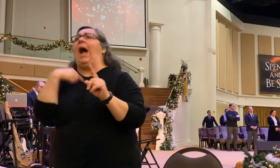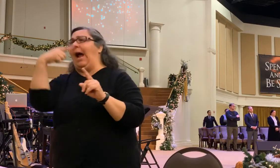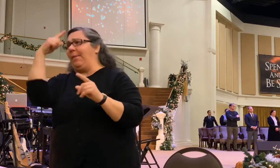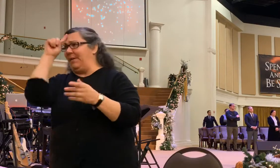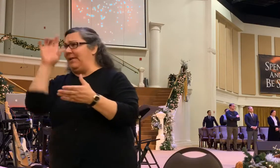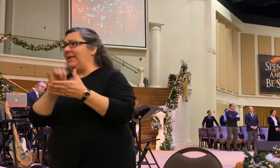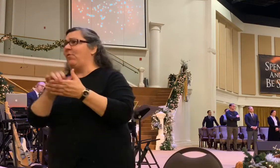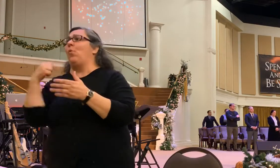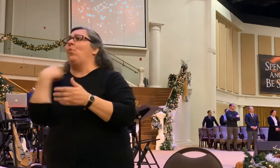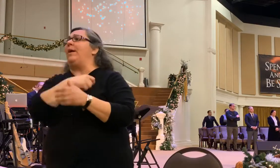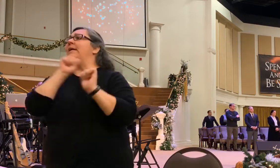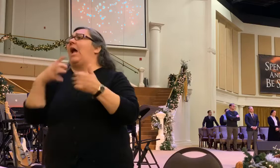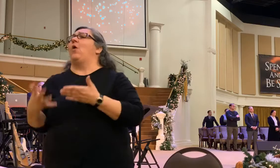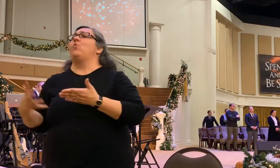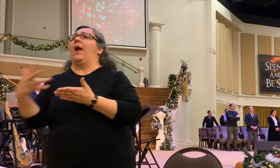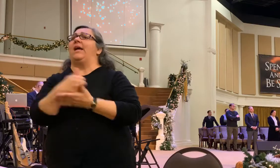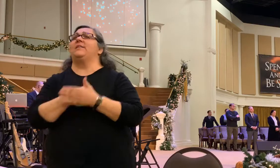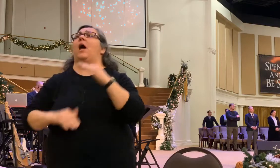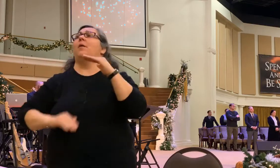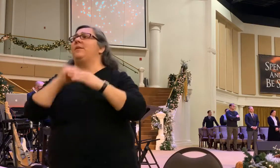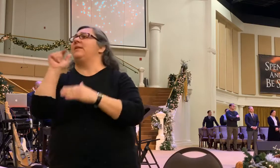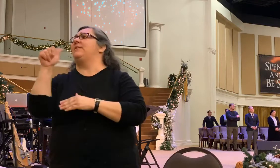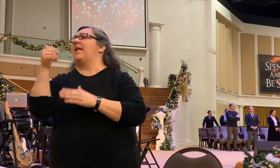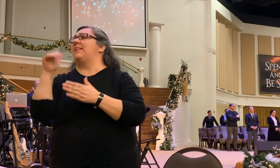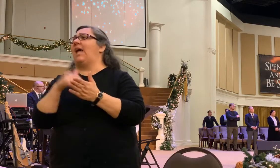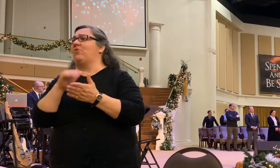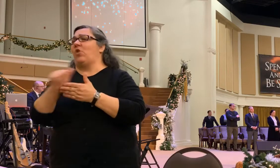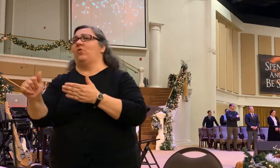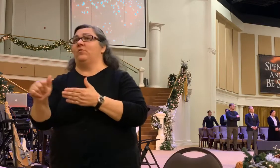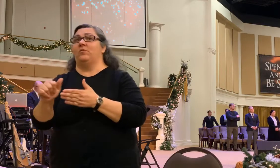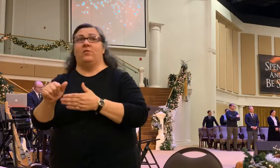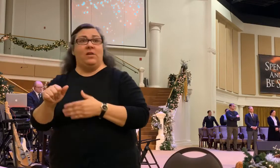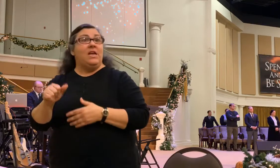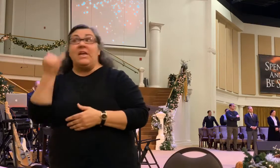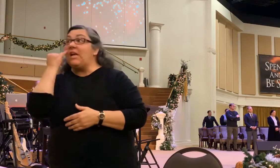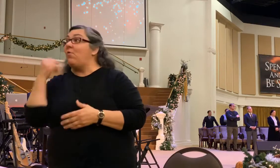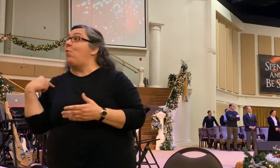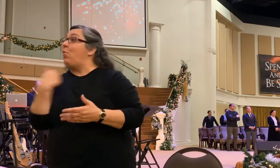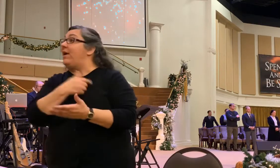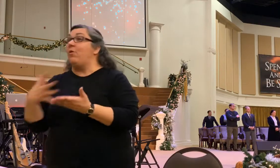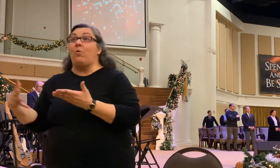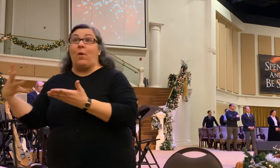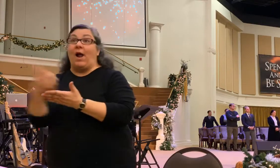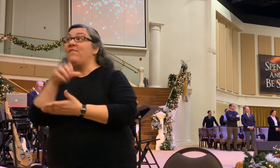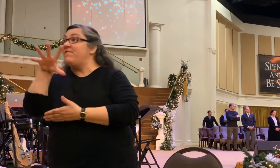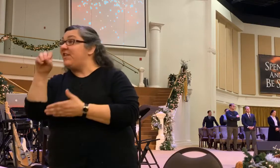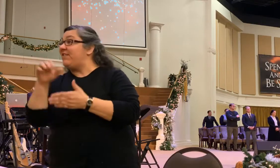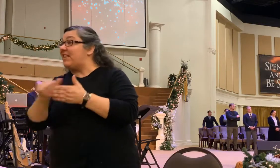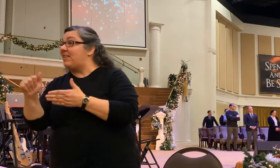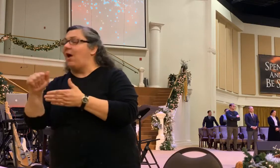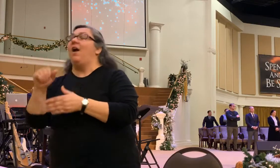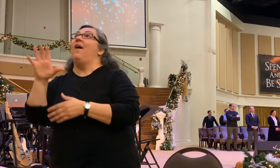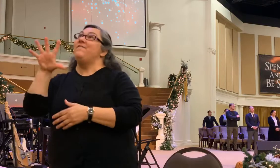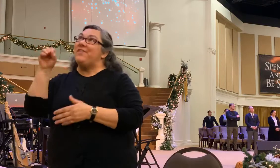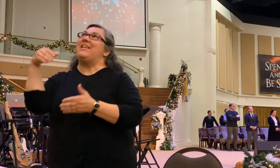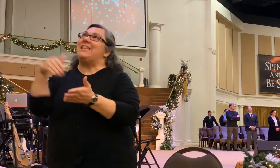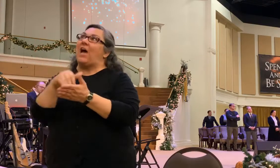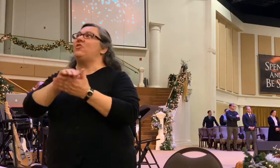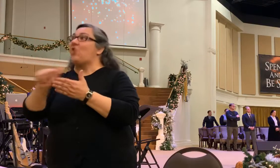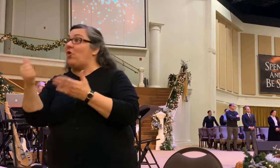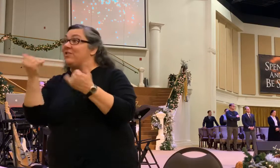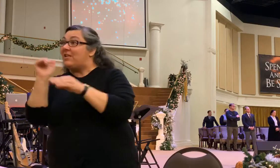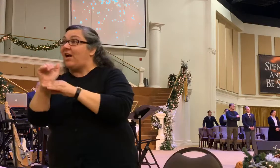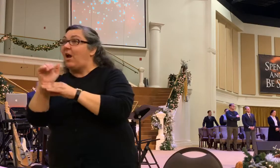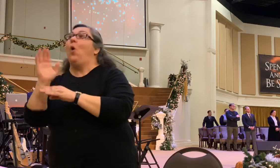can give $10,000 at least. And I'll tell you what, if $50,000 comes in, we're giving all $50,000. Whatever comes in tonight, we're going to give. I want us to